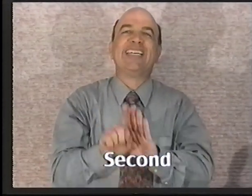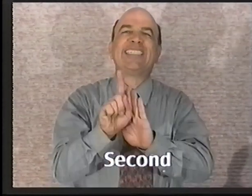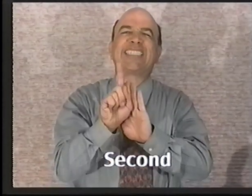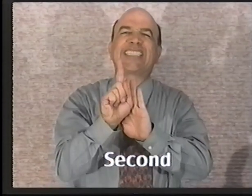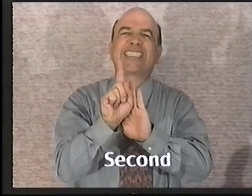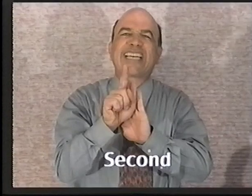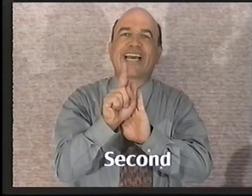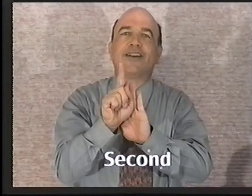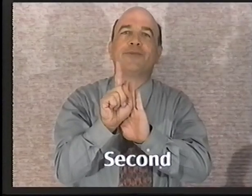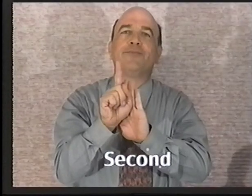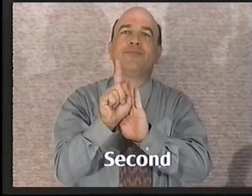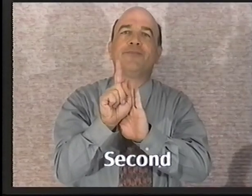Second.